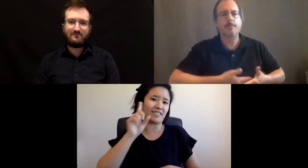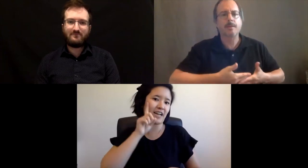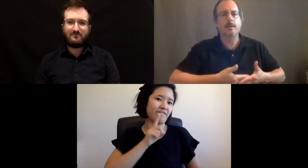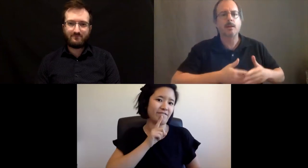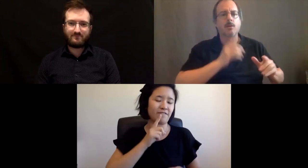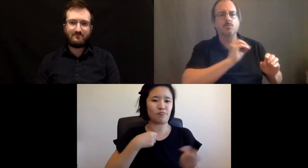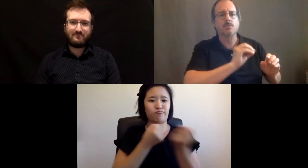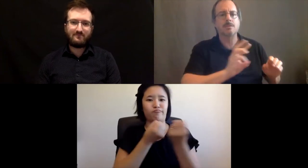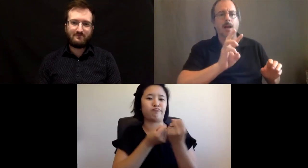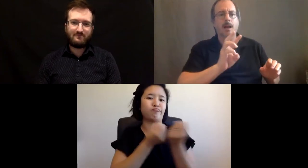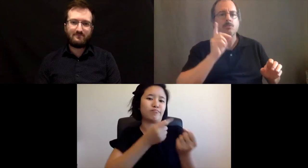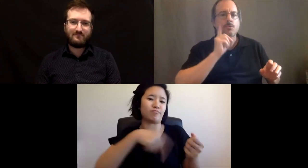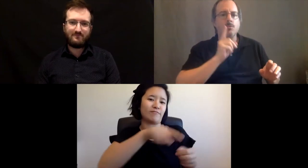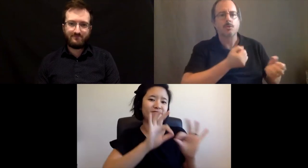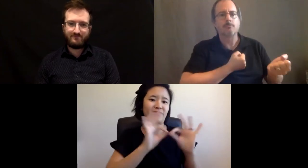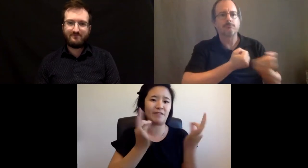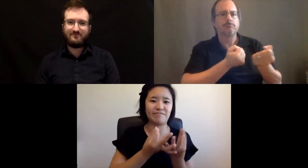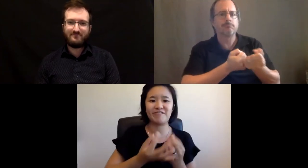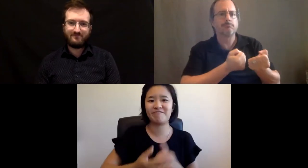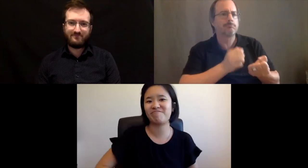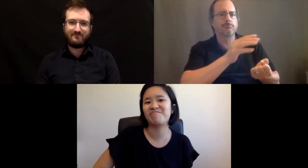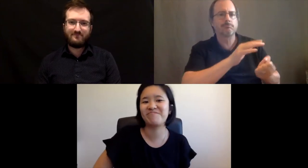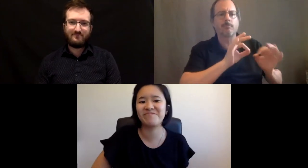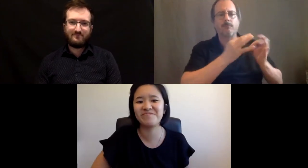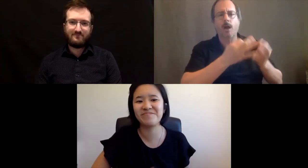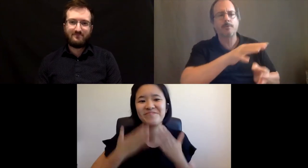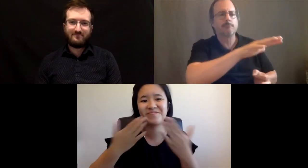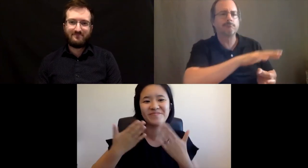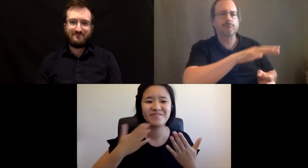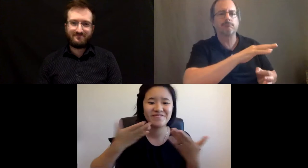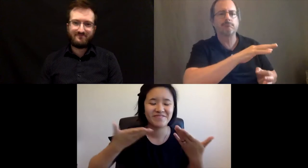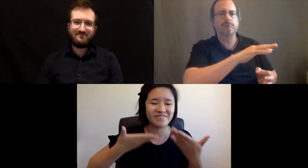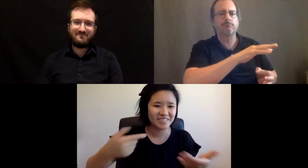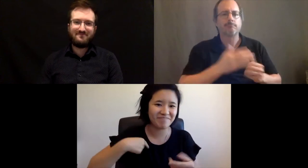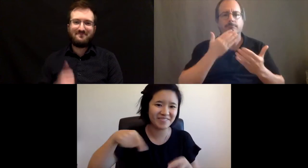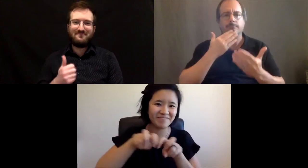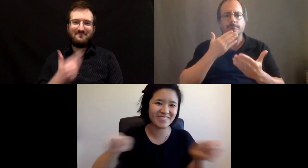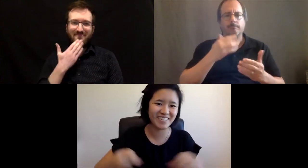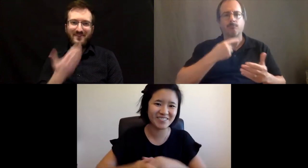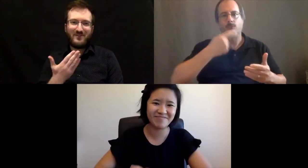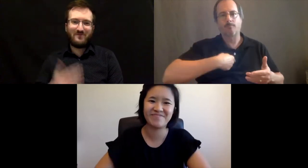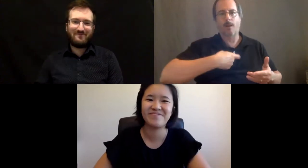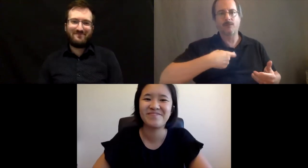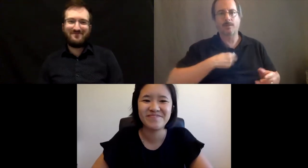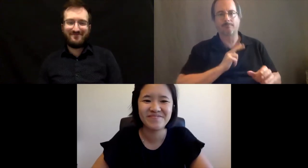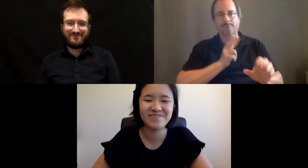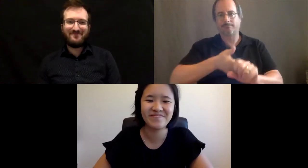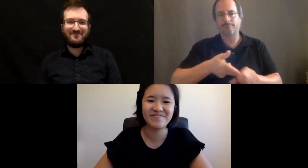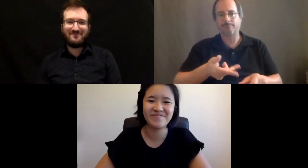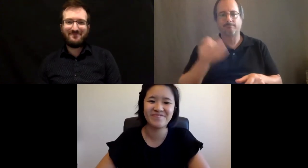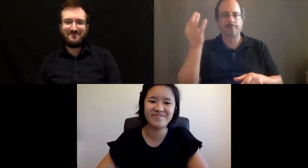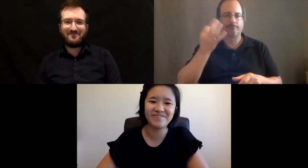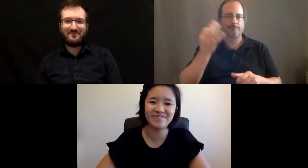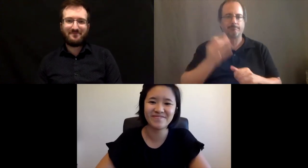families who have deaf children from ages 0 to 6, and I provide supports to those families. Thank you for